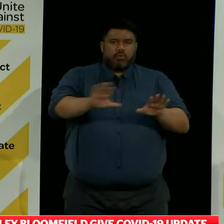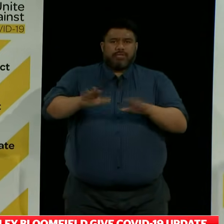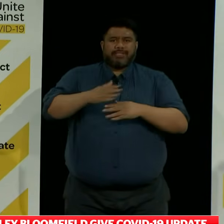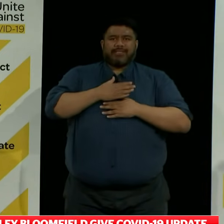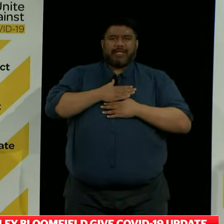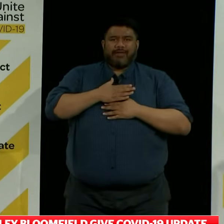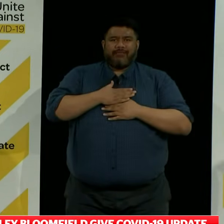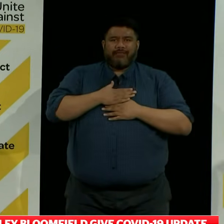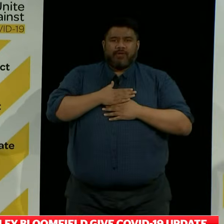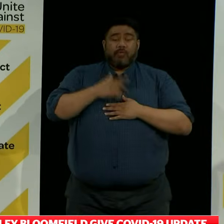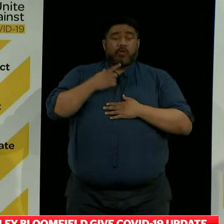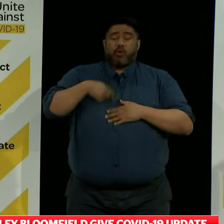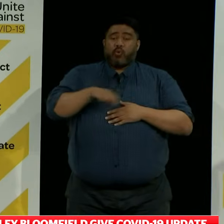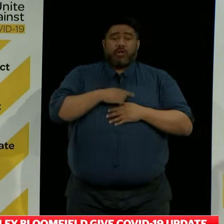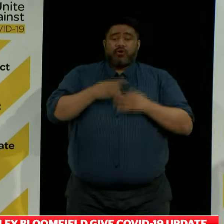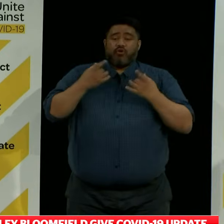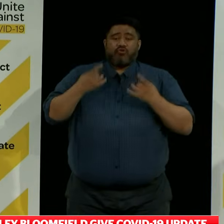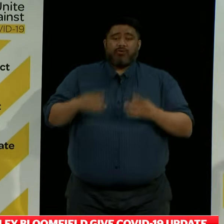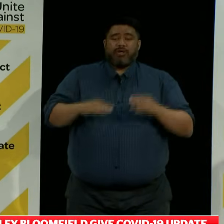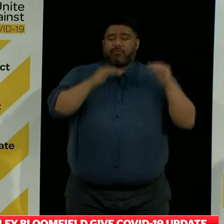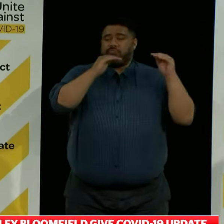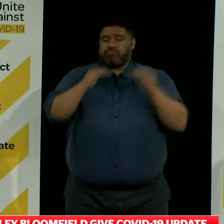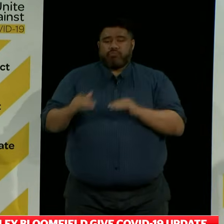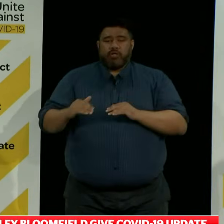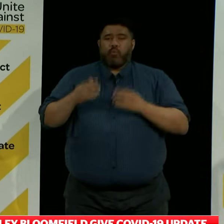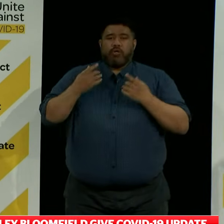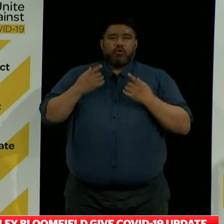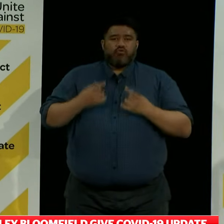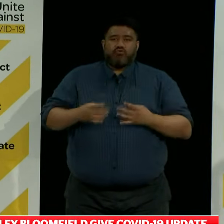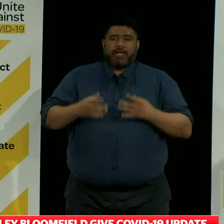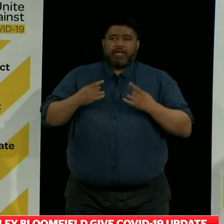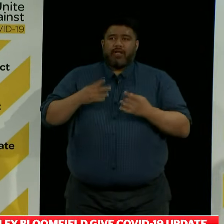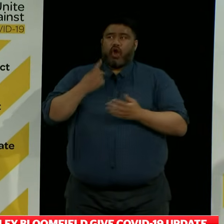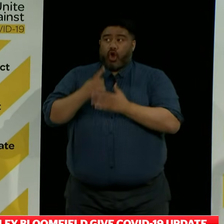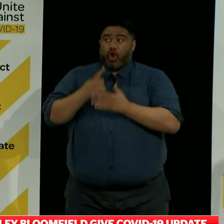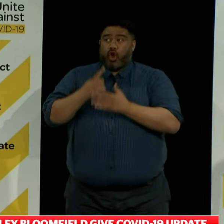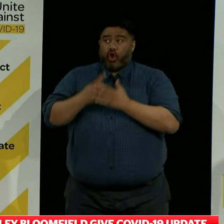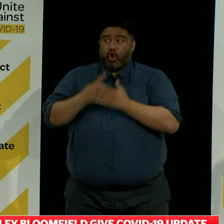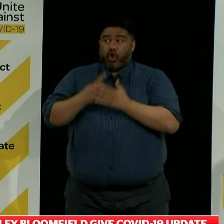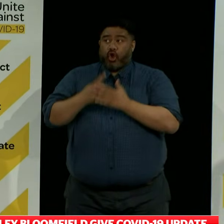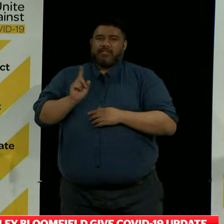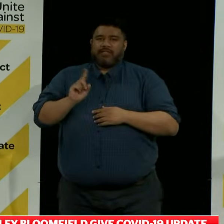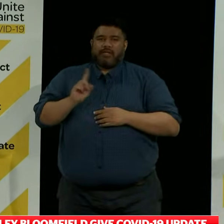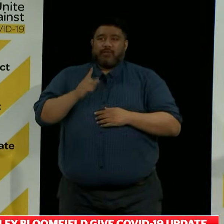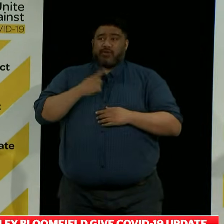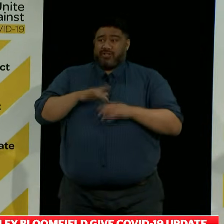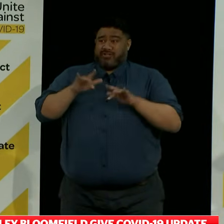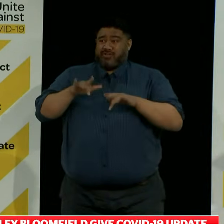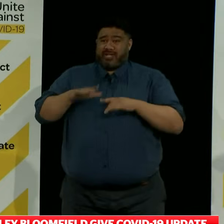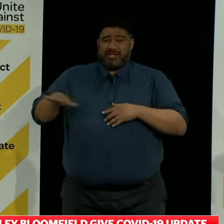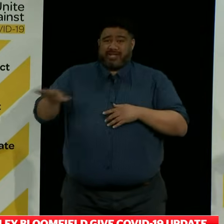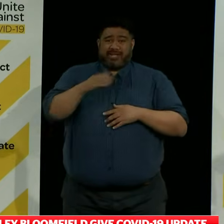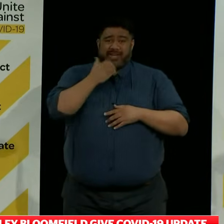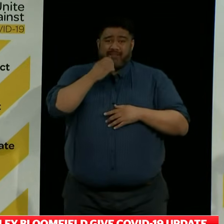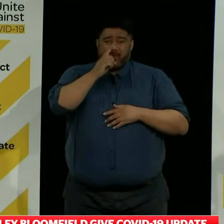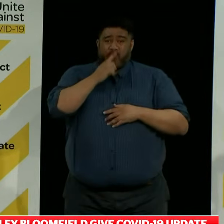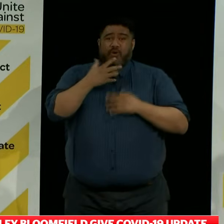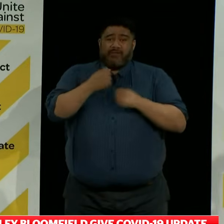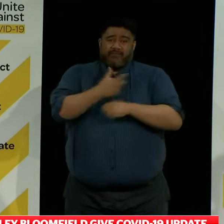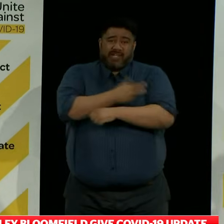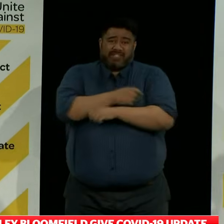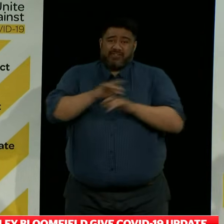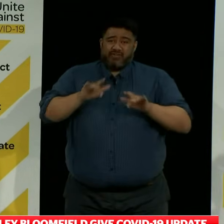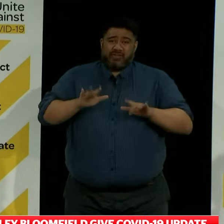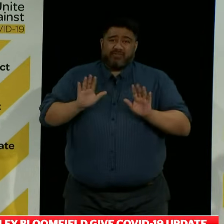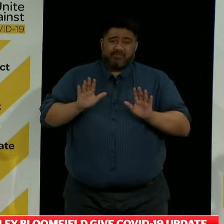not ready to transition into a framework that relies on vaccination because not enough people are vaccinated. Yeah,